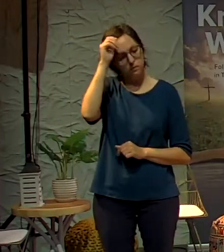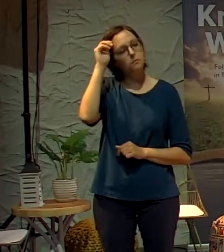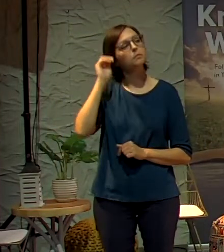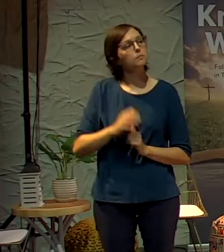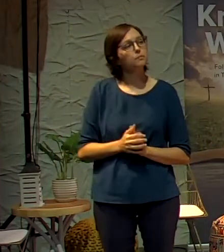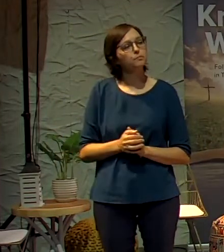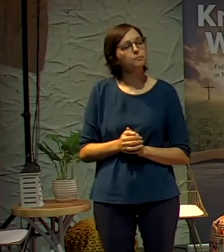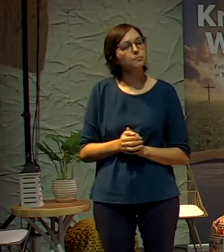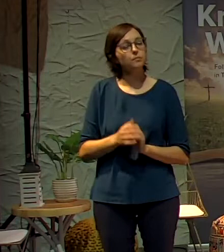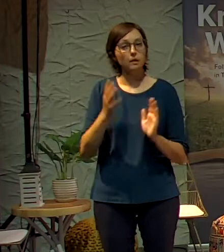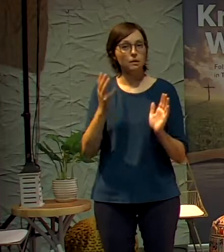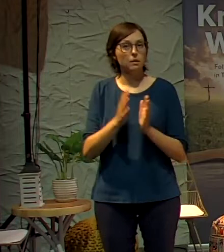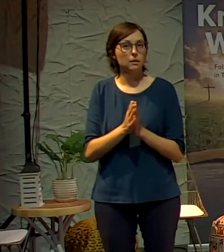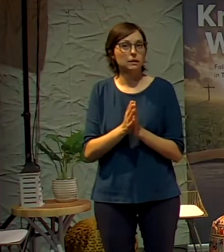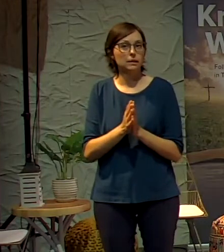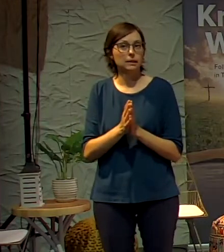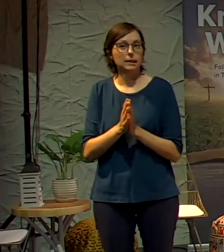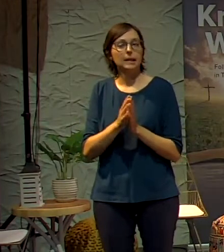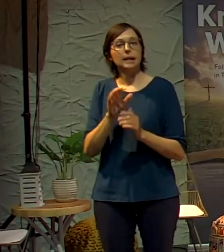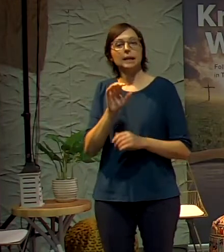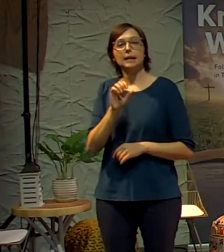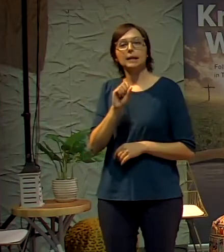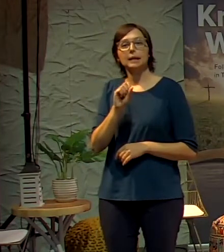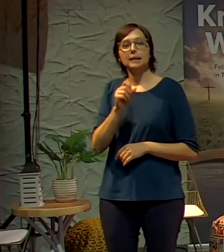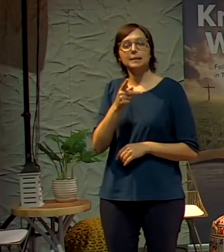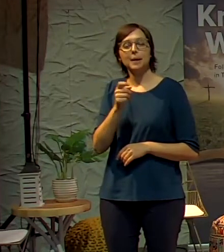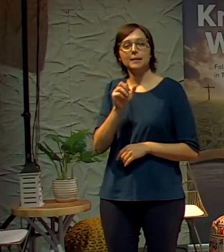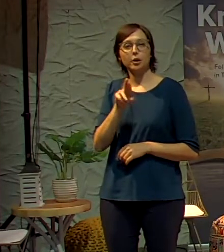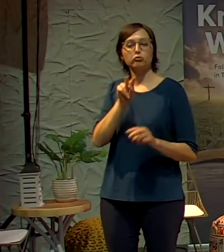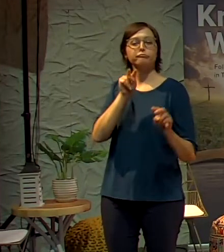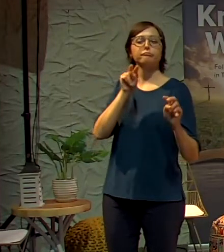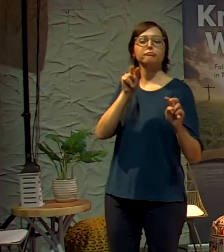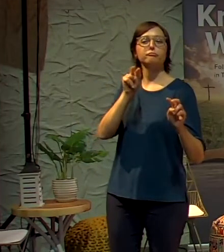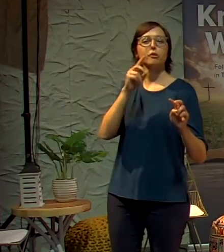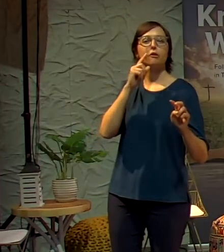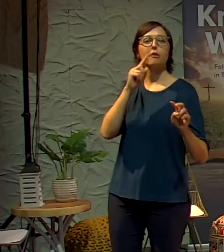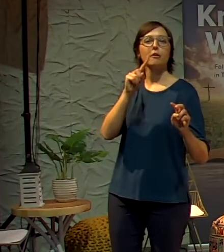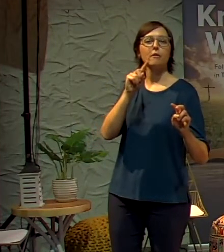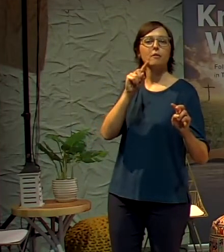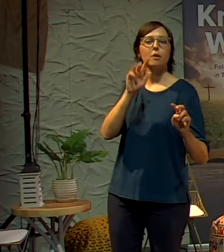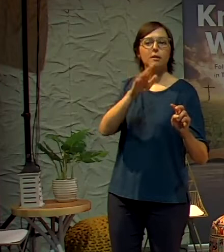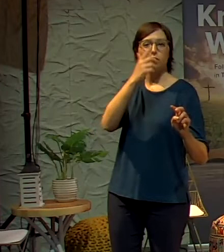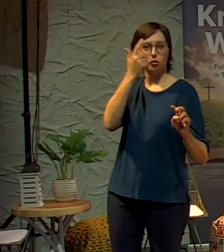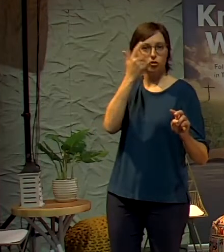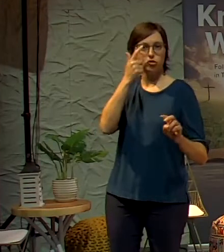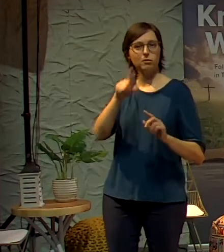I'll tell you what the logic of a spectator of a harvest versus a harvest hand is.